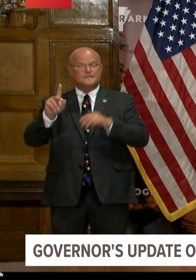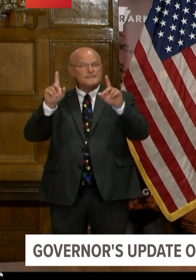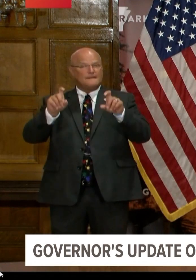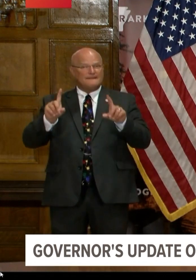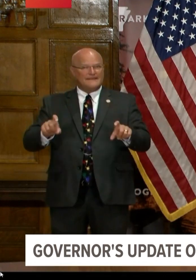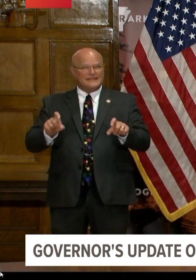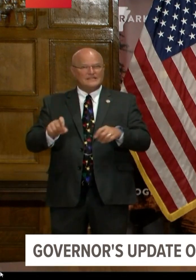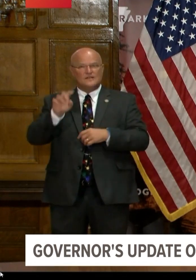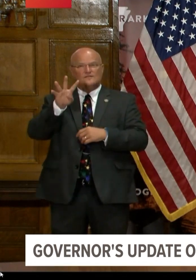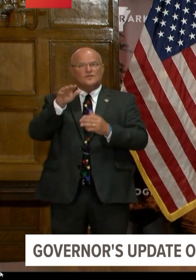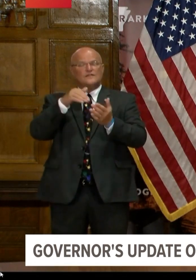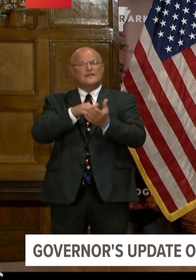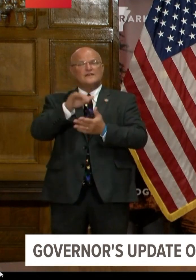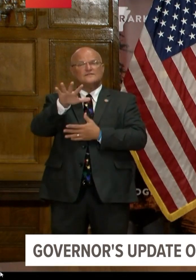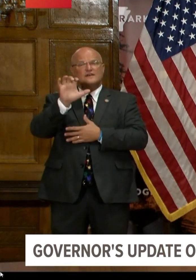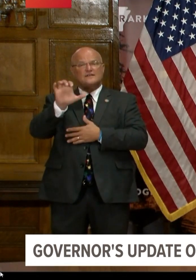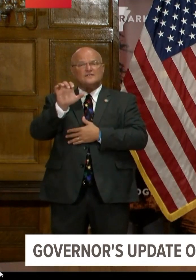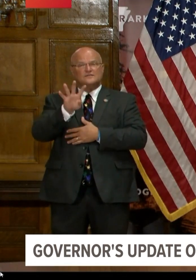we've tested